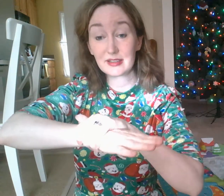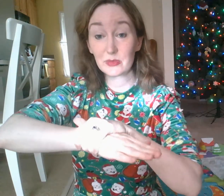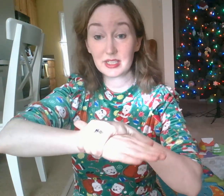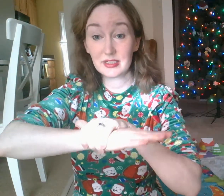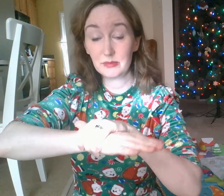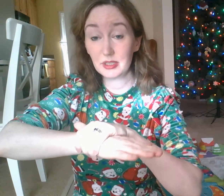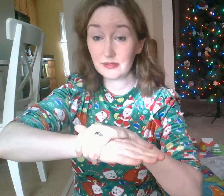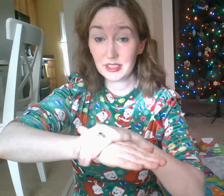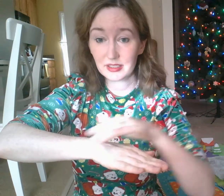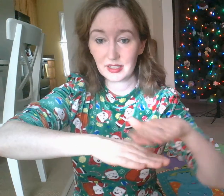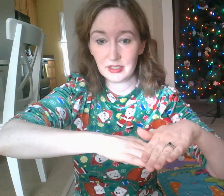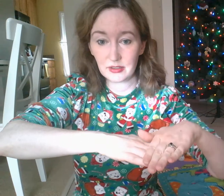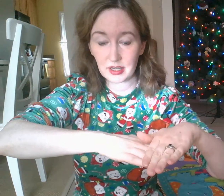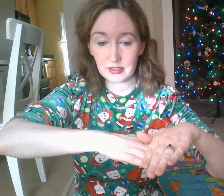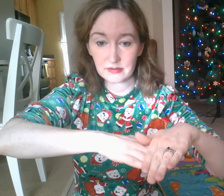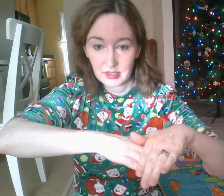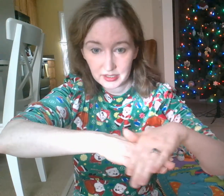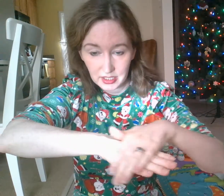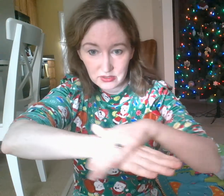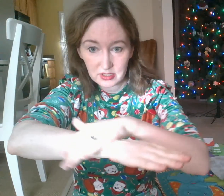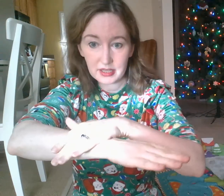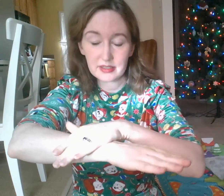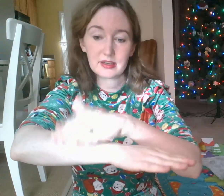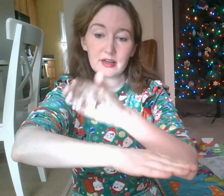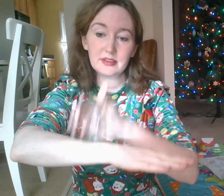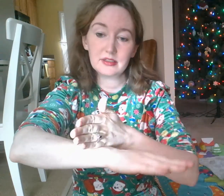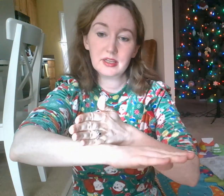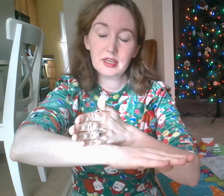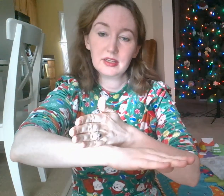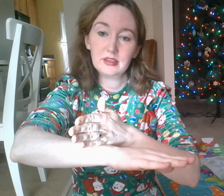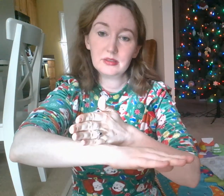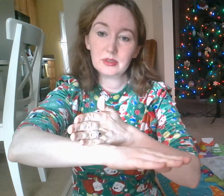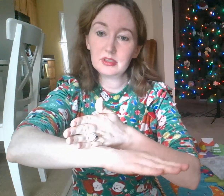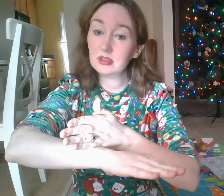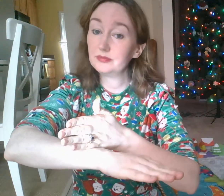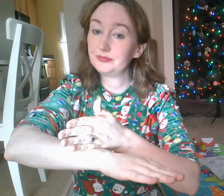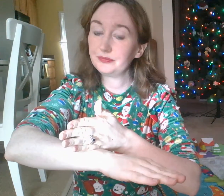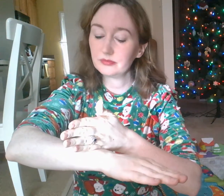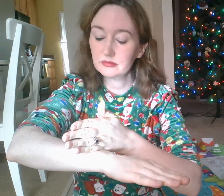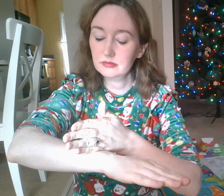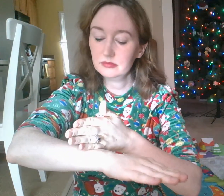is pretending to be your foot, and you kind of like you slide on a sock, and then you do a little